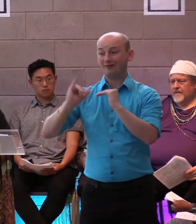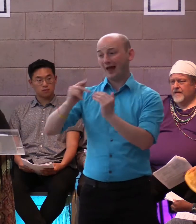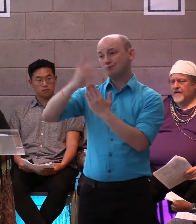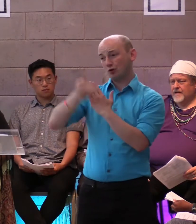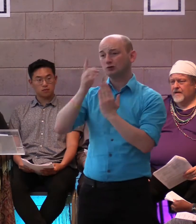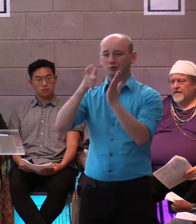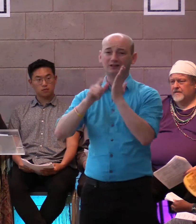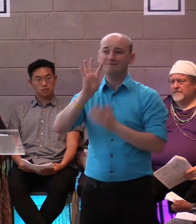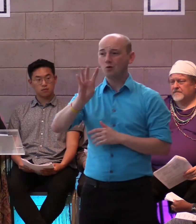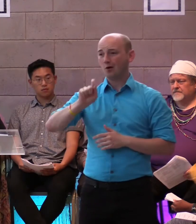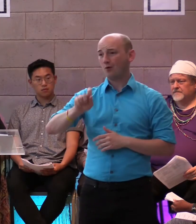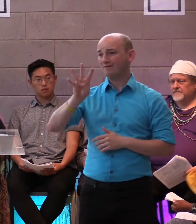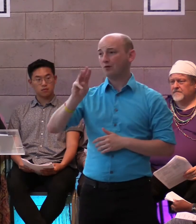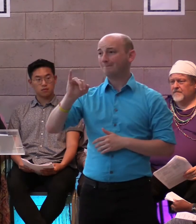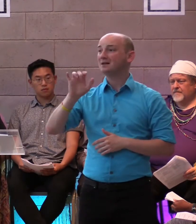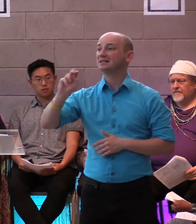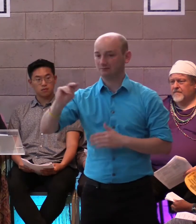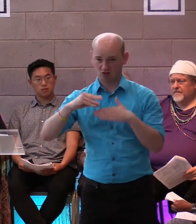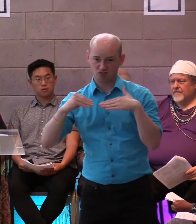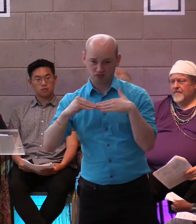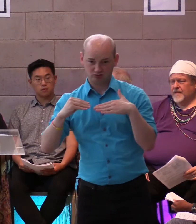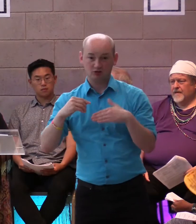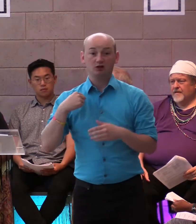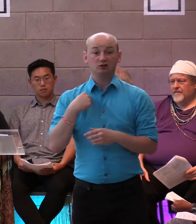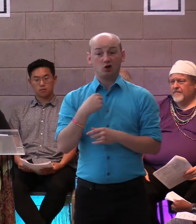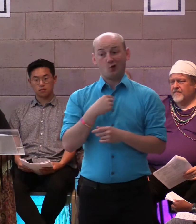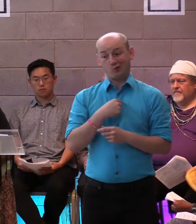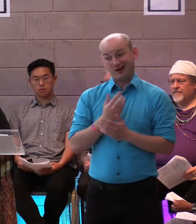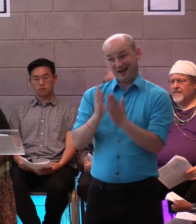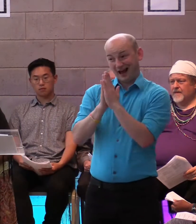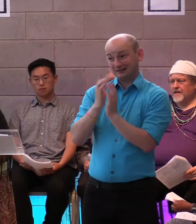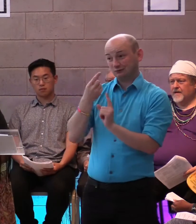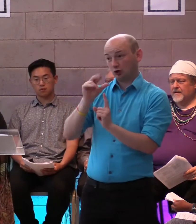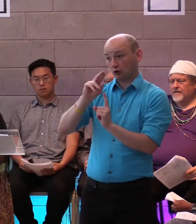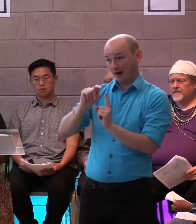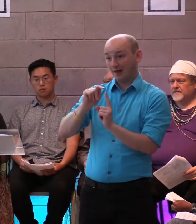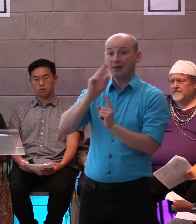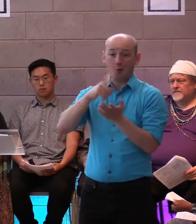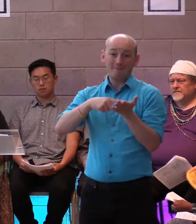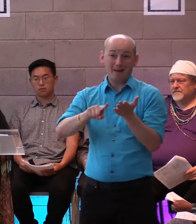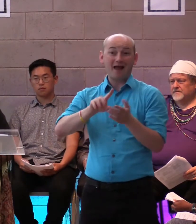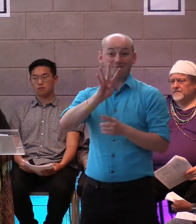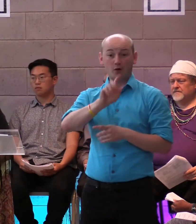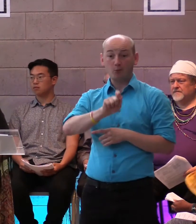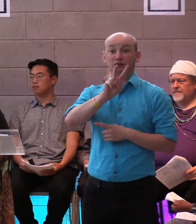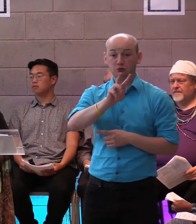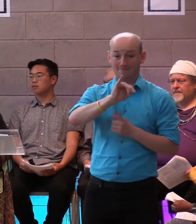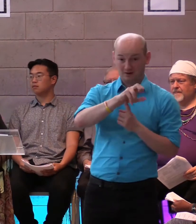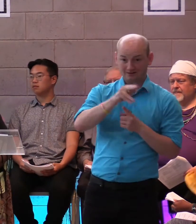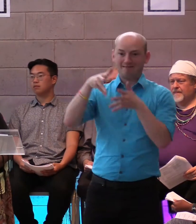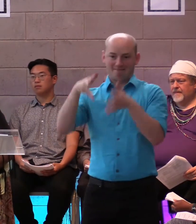We put in a grant that would allow us to carry a debt of $200,000. So we